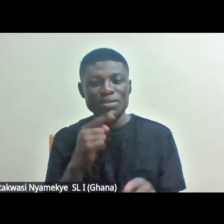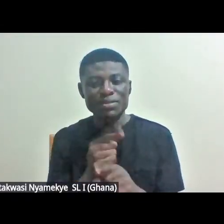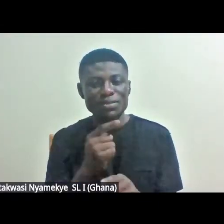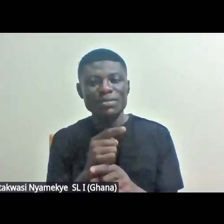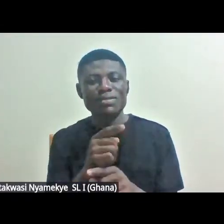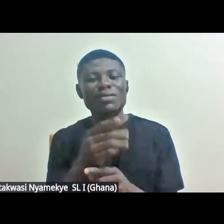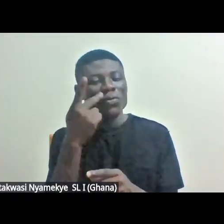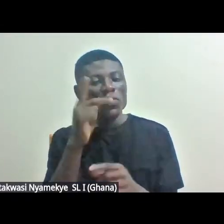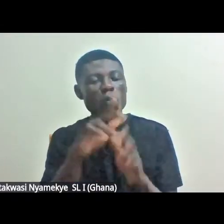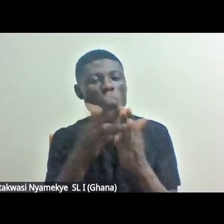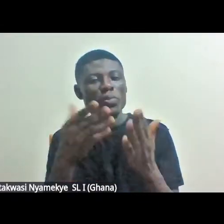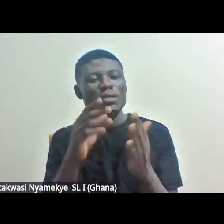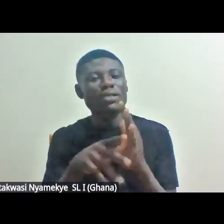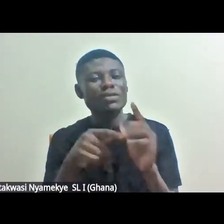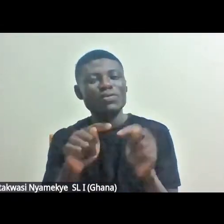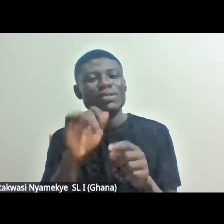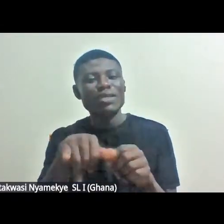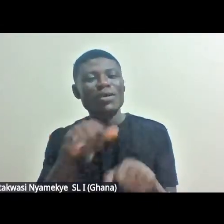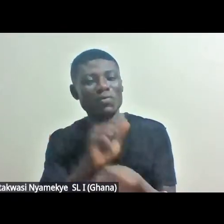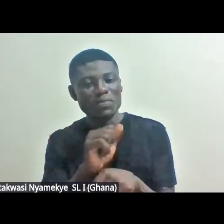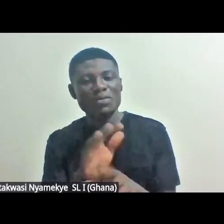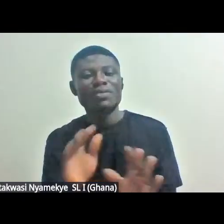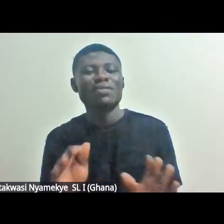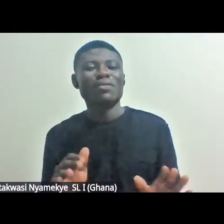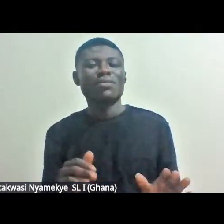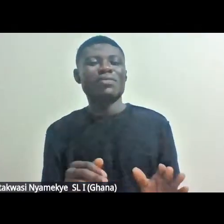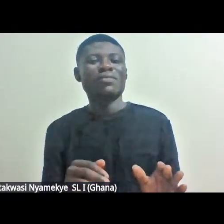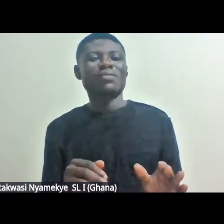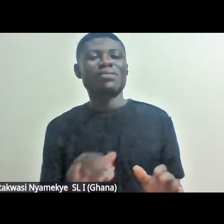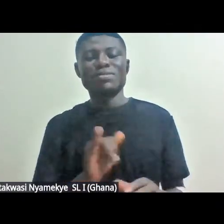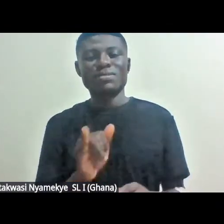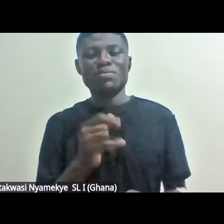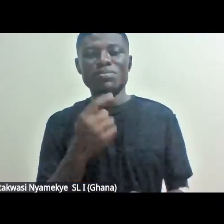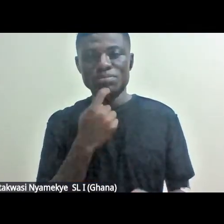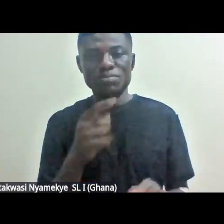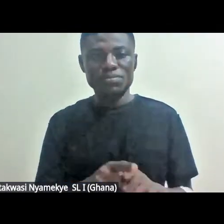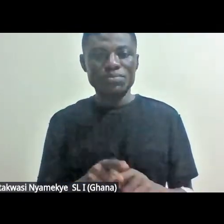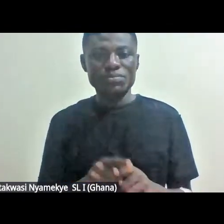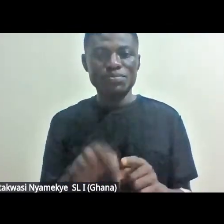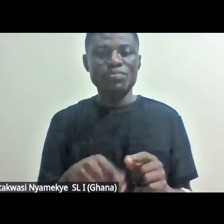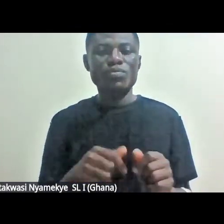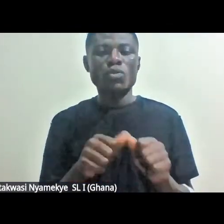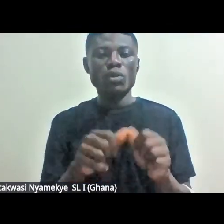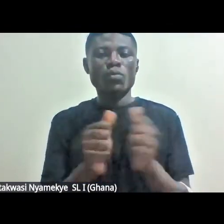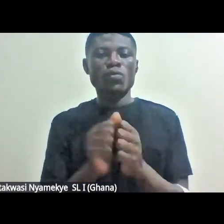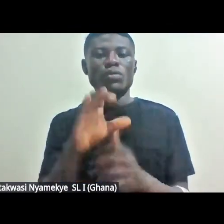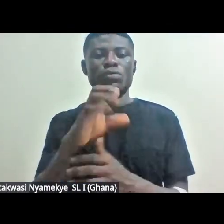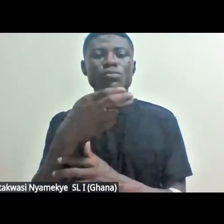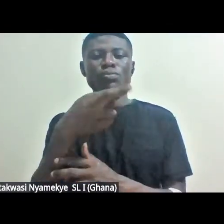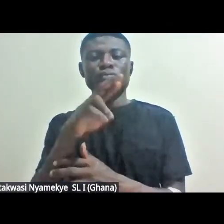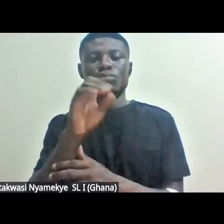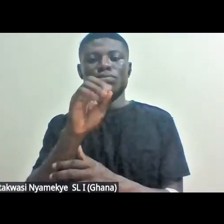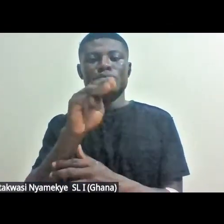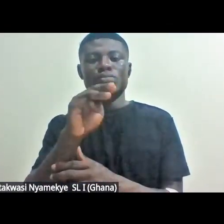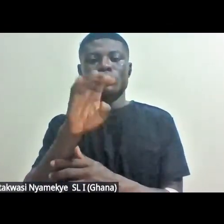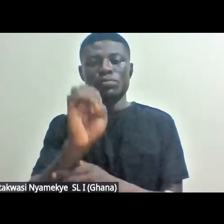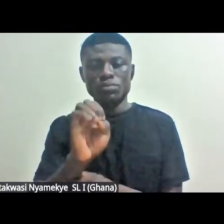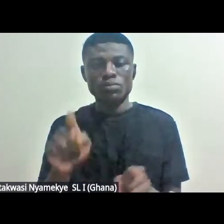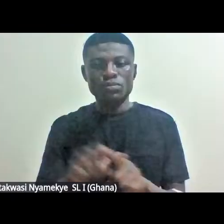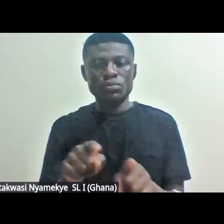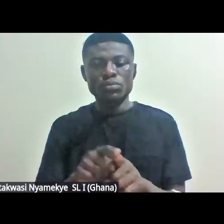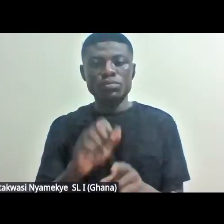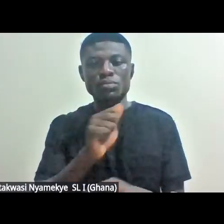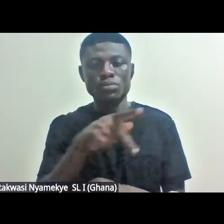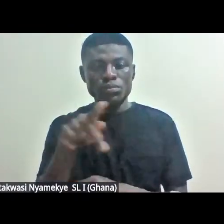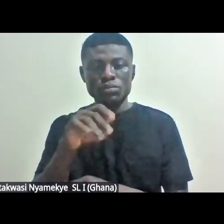it goes. Exactly. I would say the same. And go on Chrome. Or there's also an app. There's